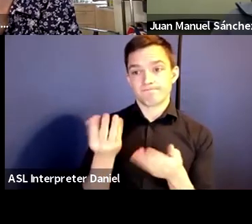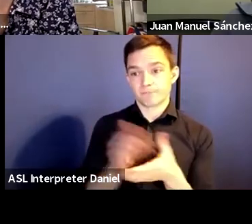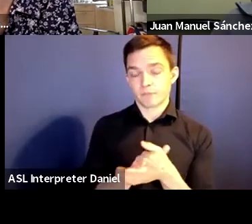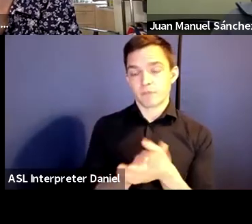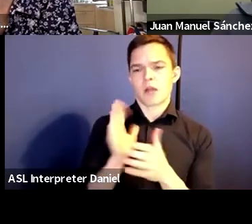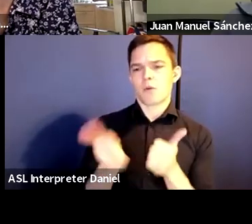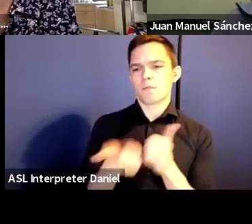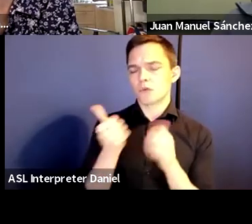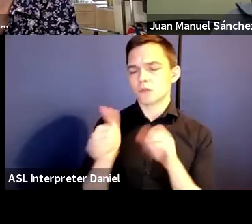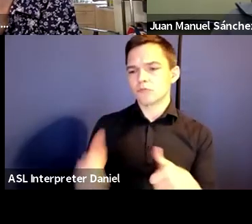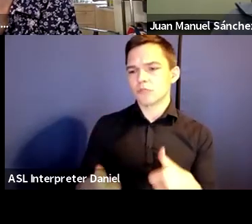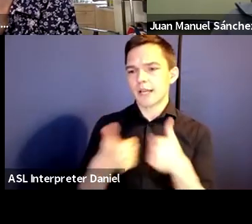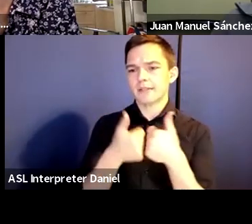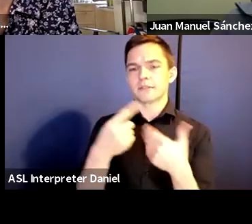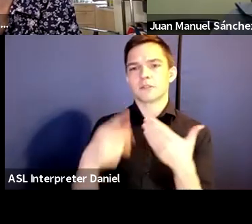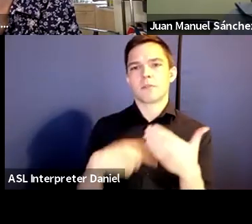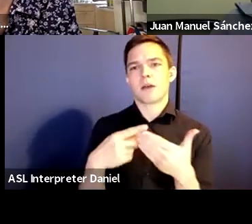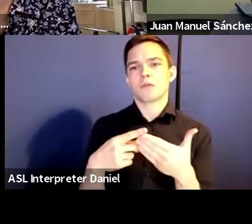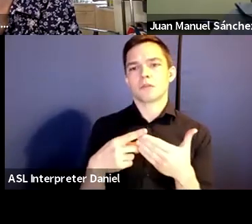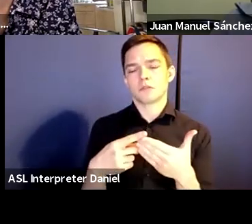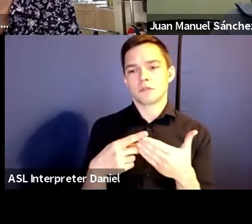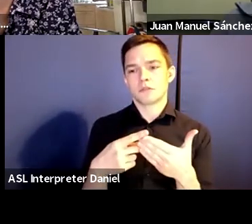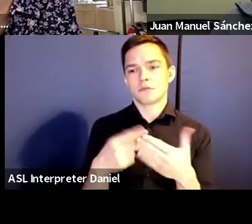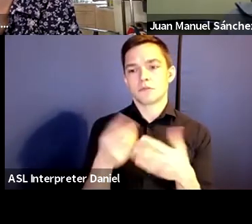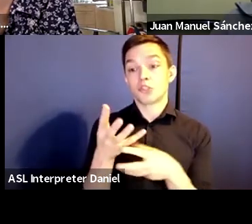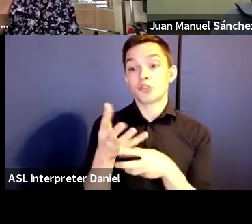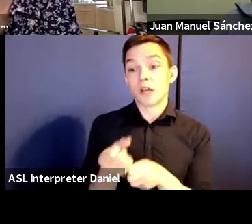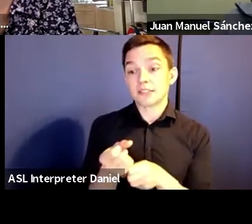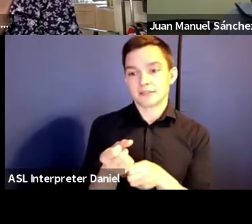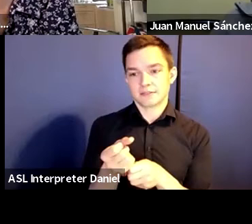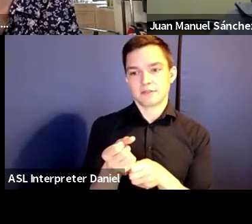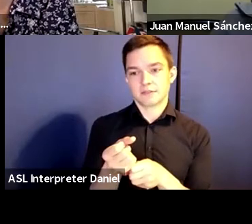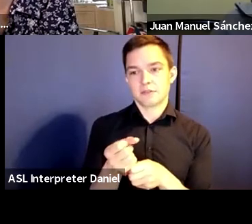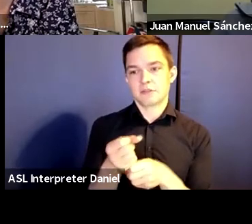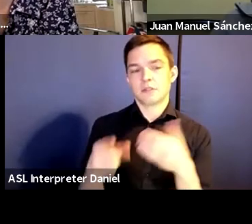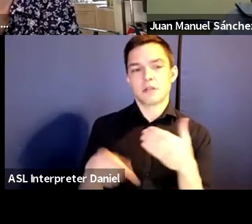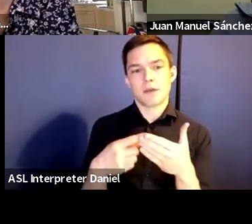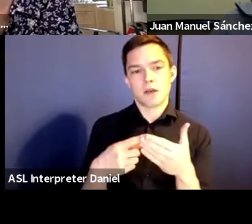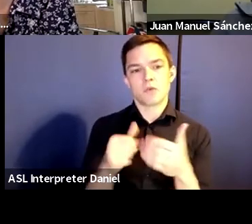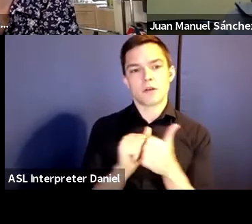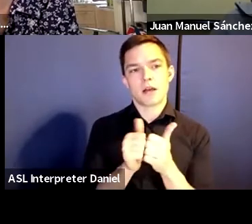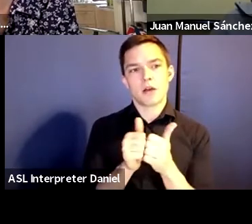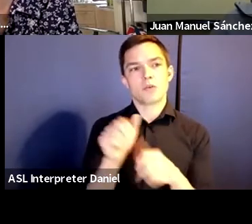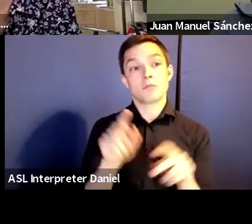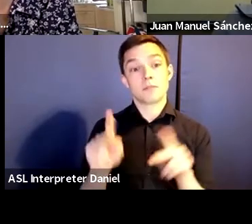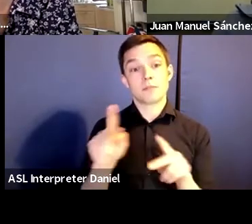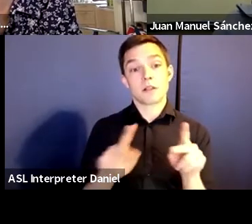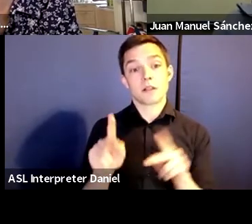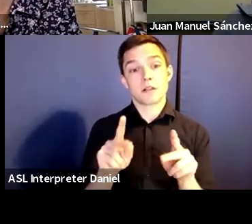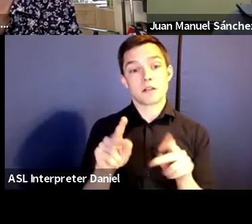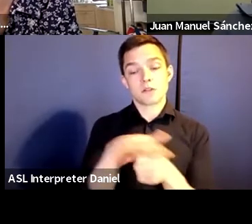most challenging is about trust, about how people, how the